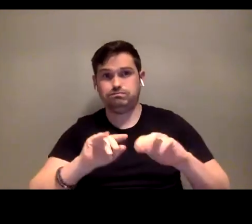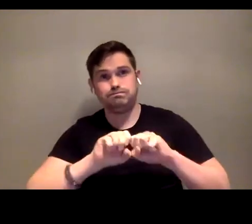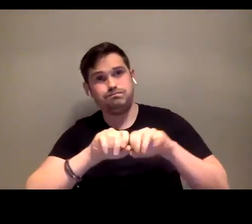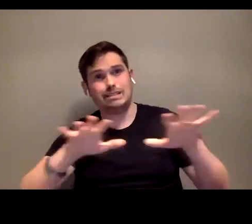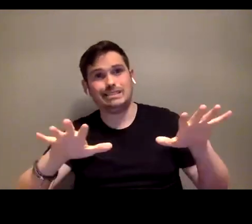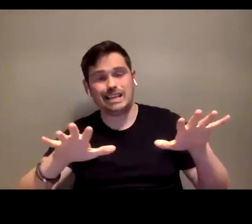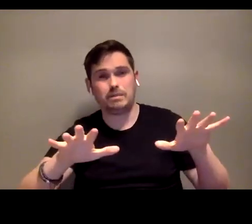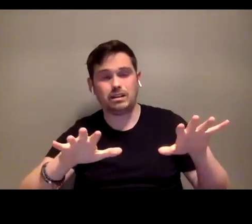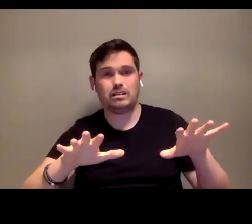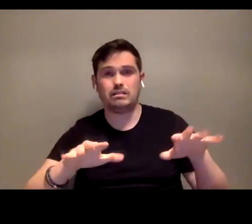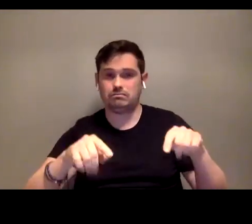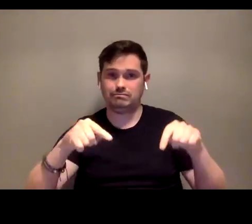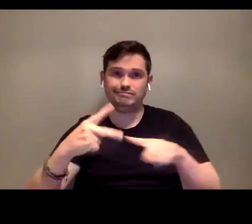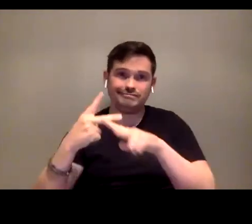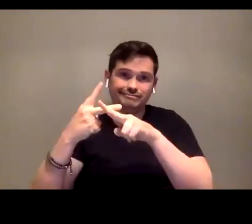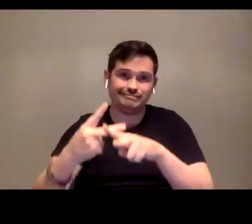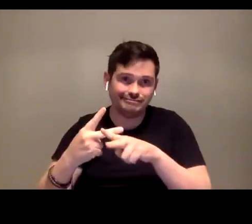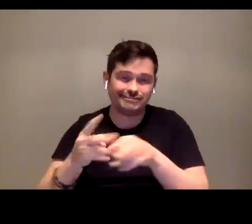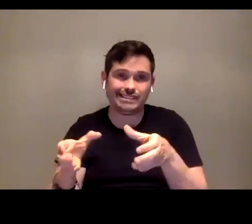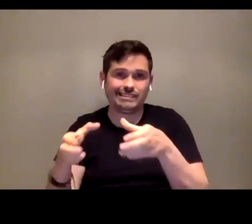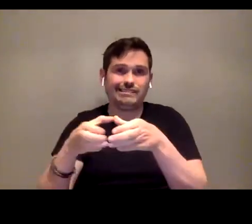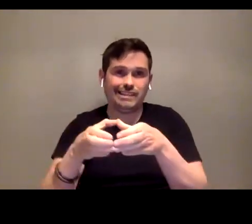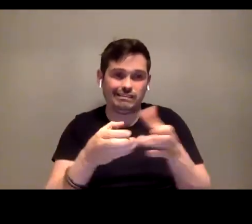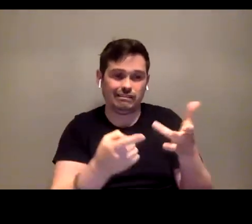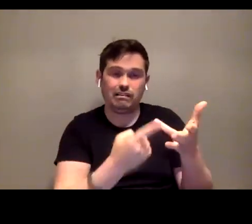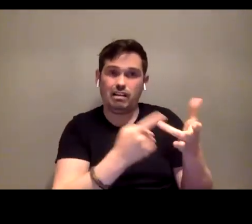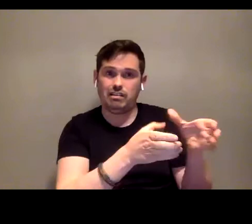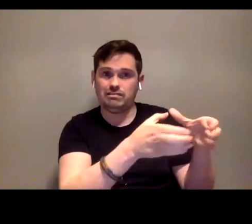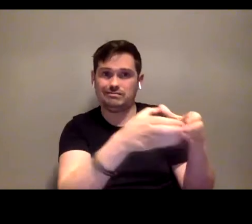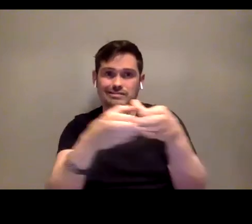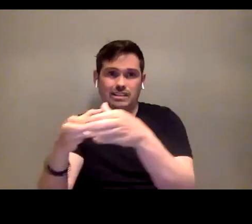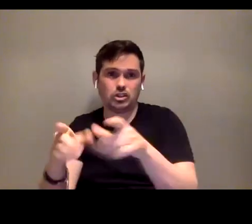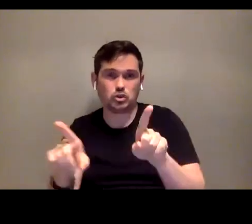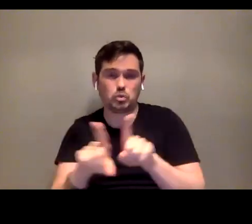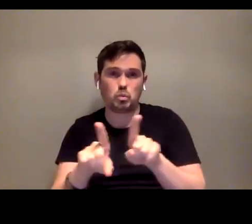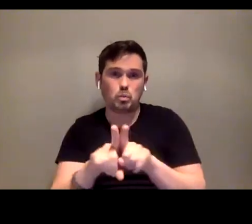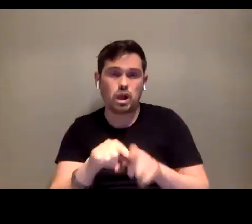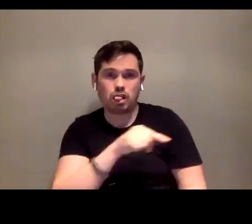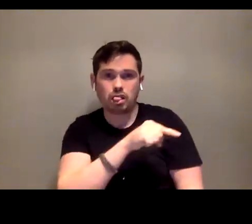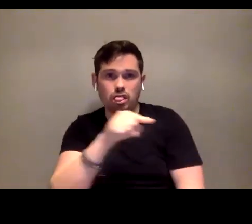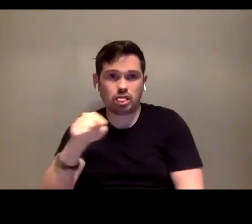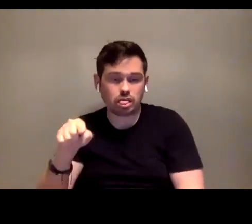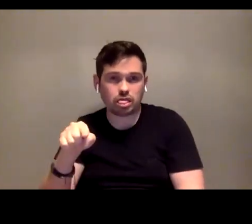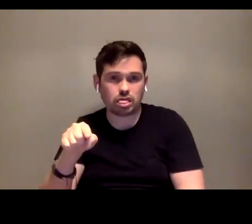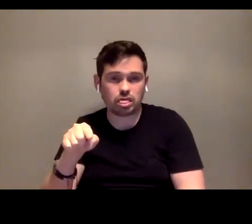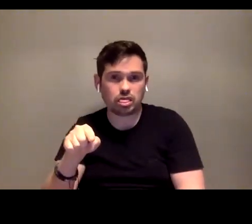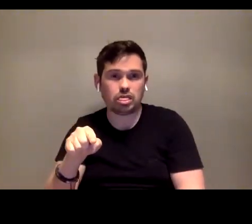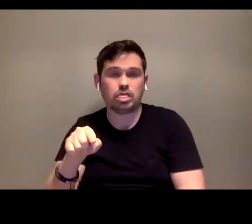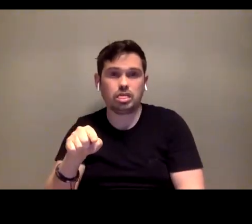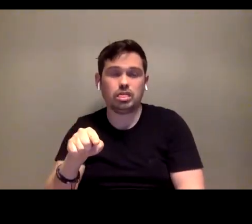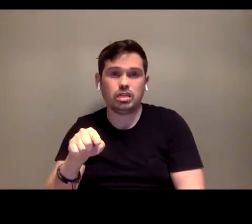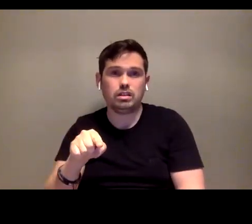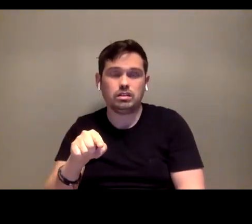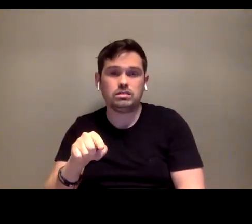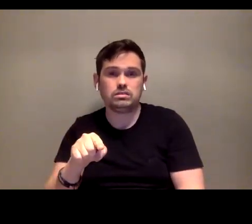care sector and other sectors as well, you know, workers leading, you know, to transmission rates in different